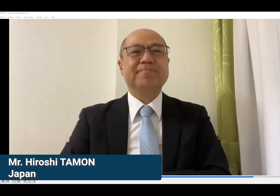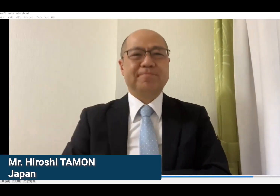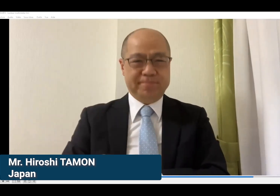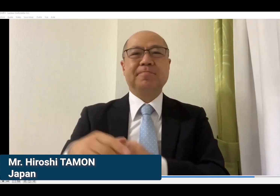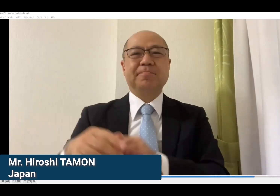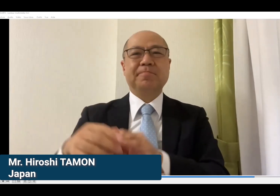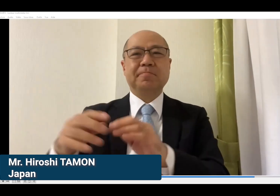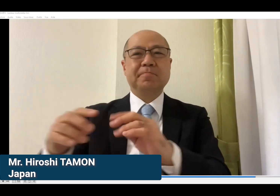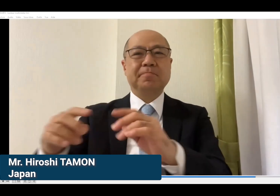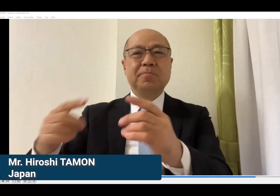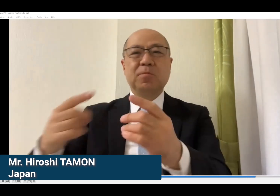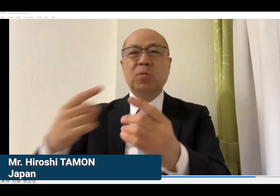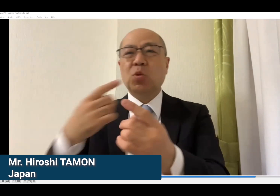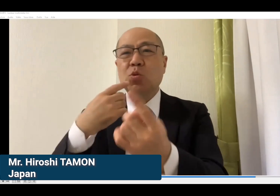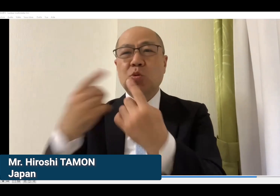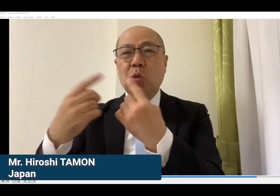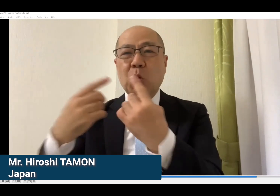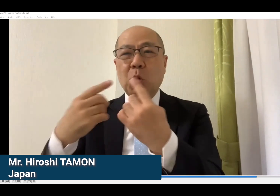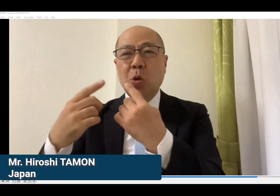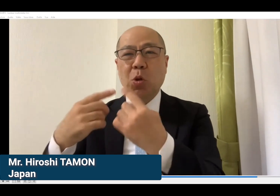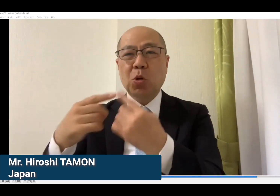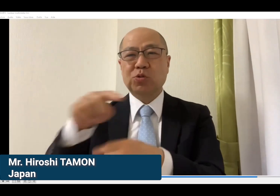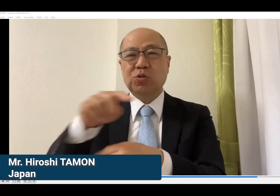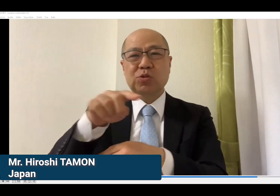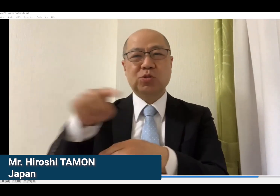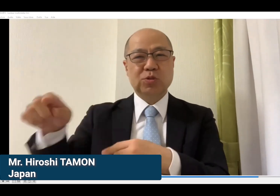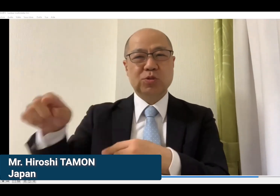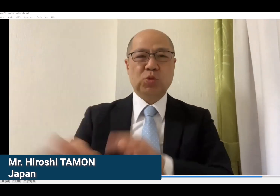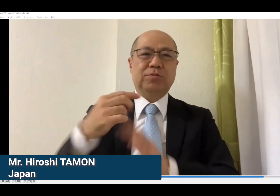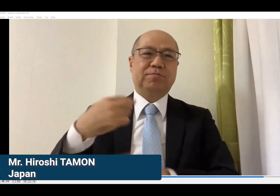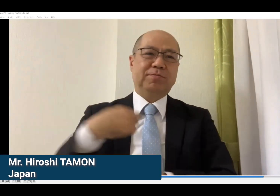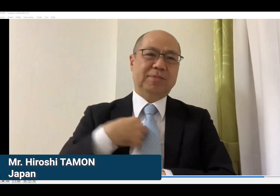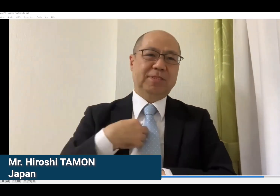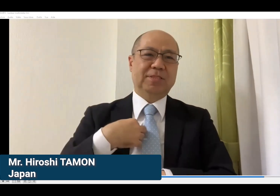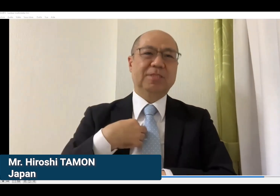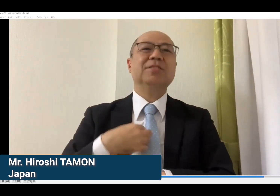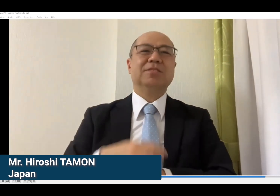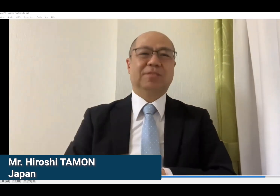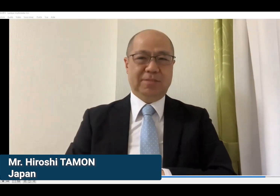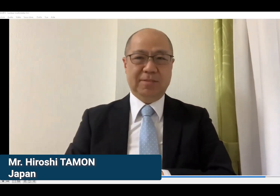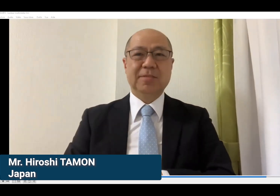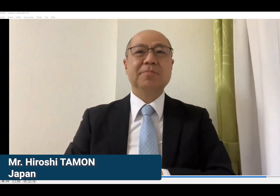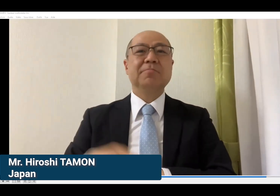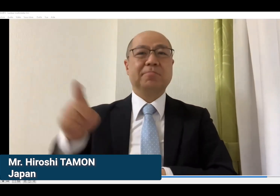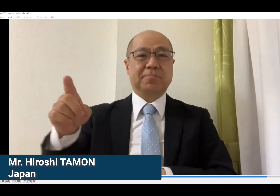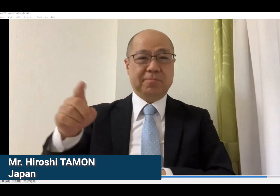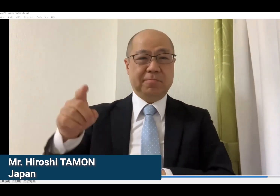and proposed to the Japanese government to nominate me as a candidate.